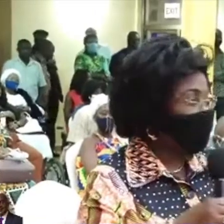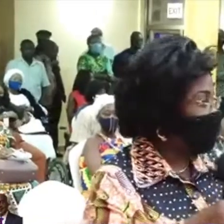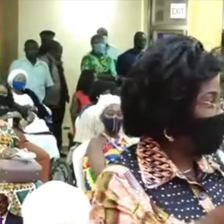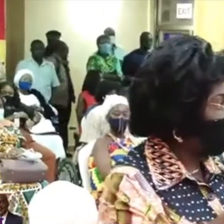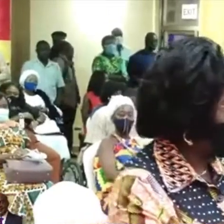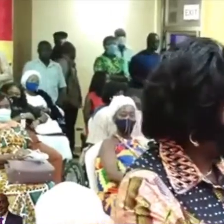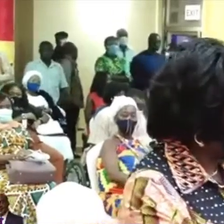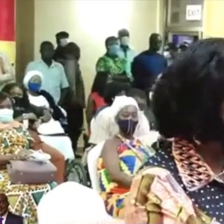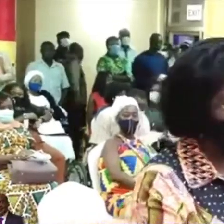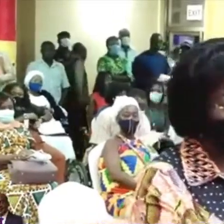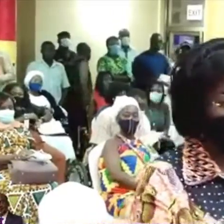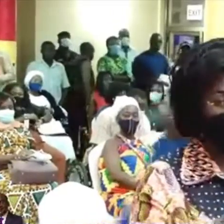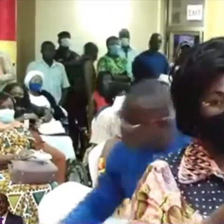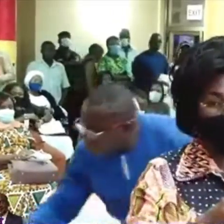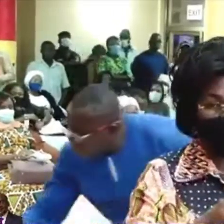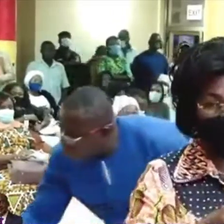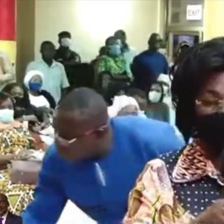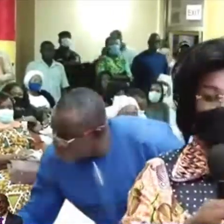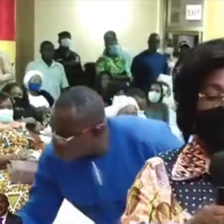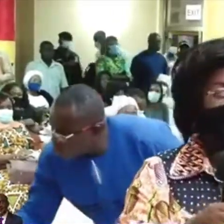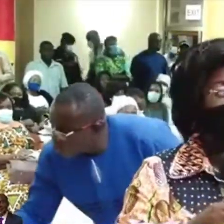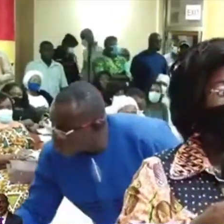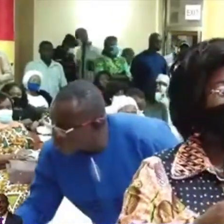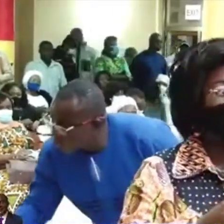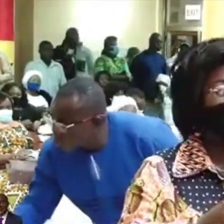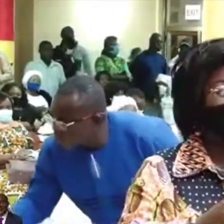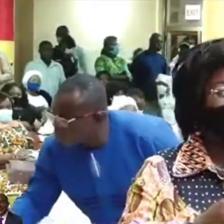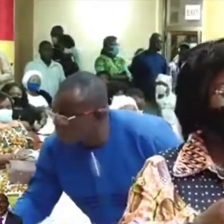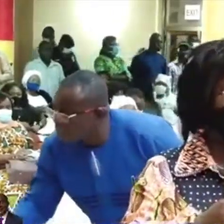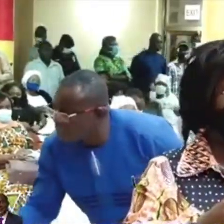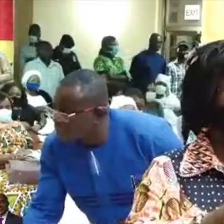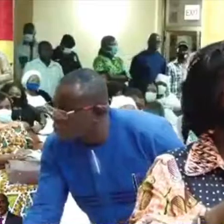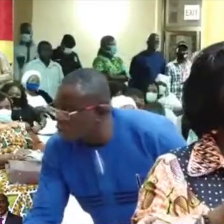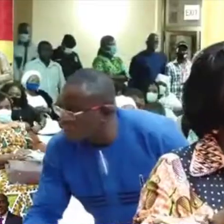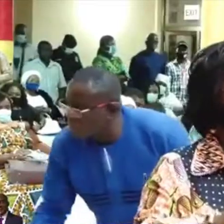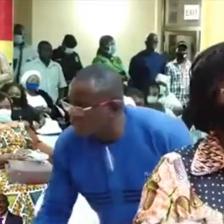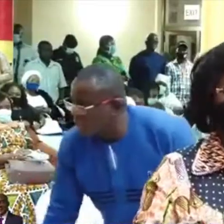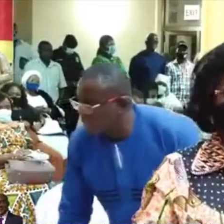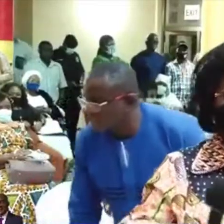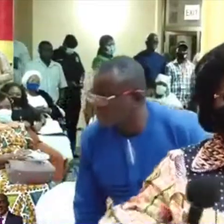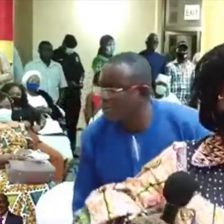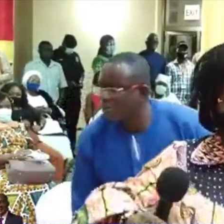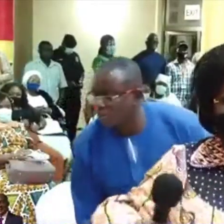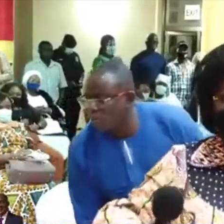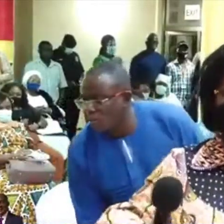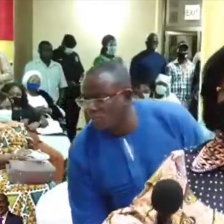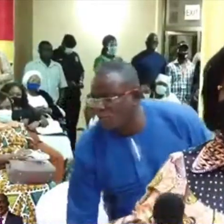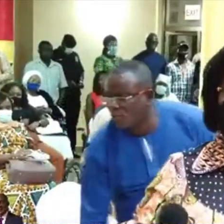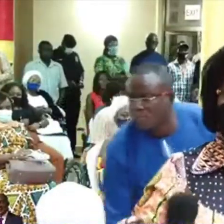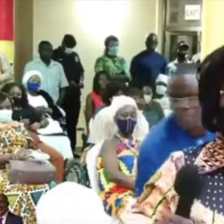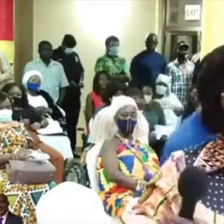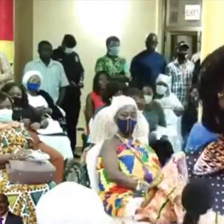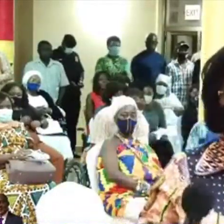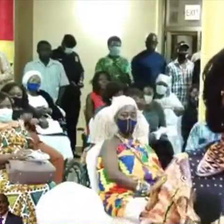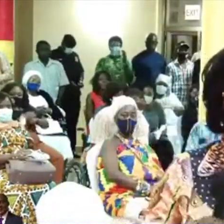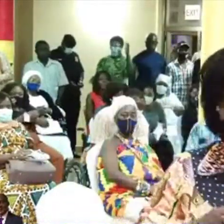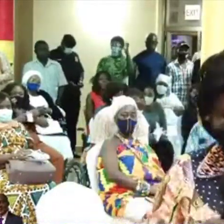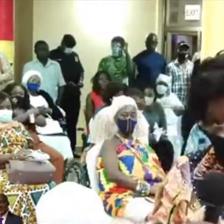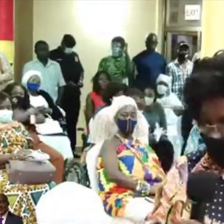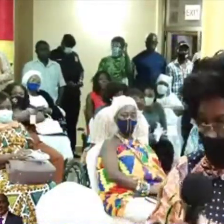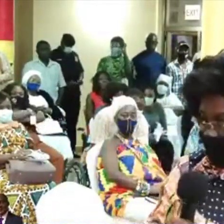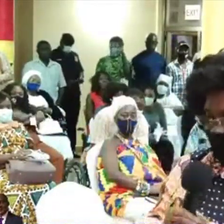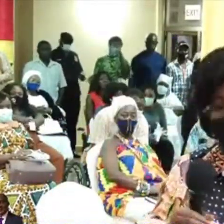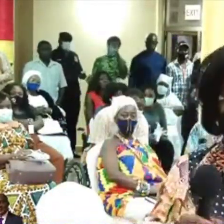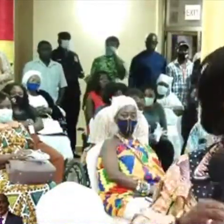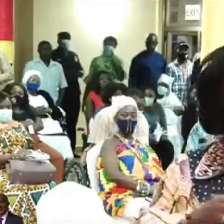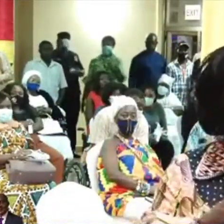disabled and challenged persons. Even inside the toilets, we also have handles that they hold to